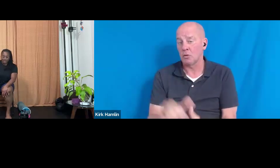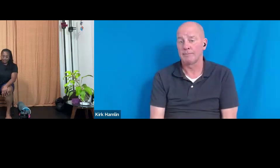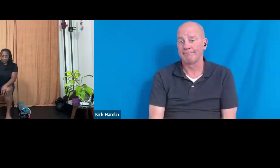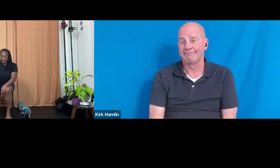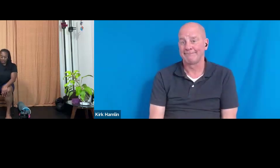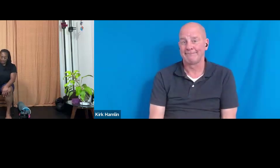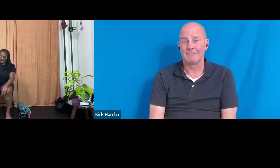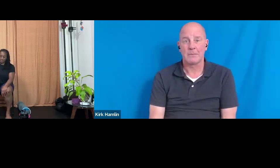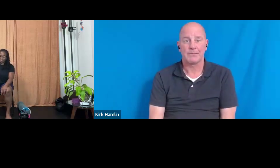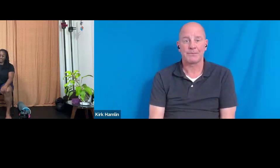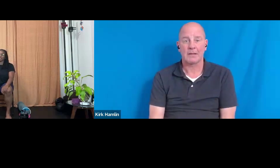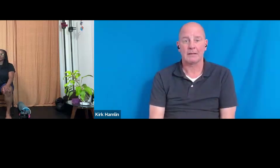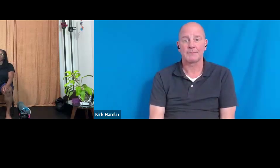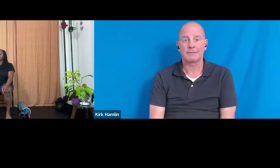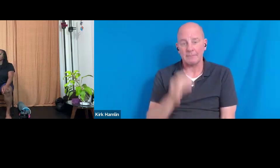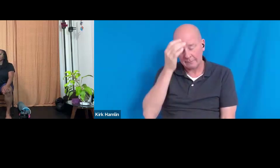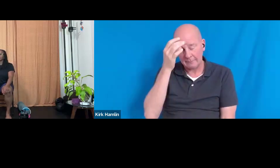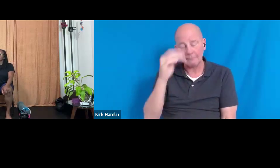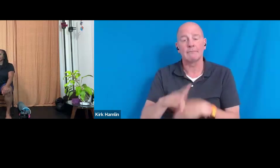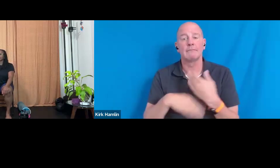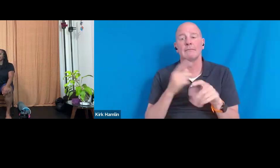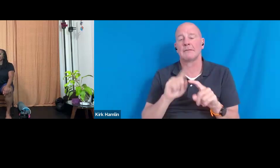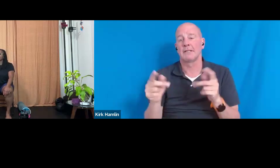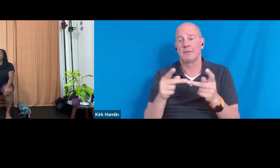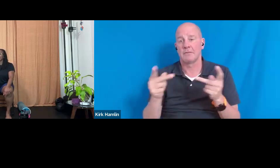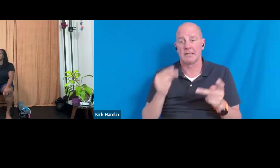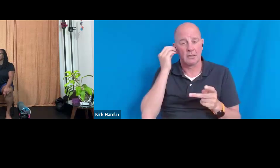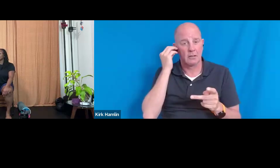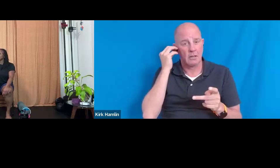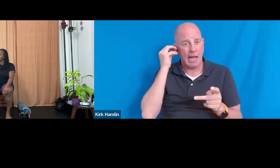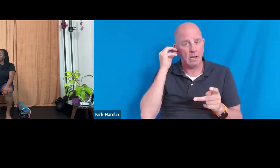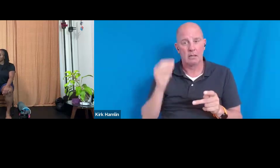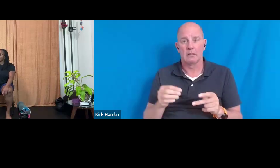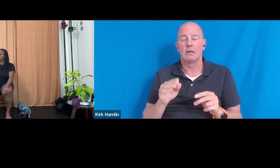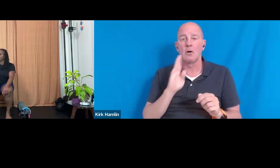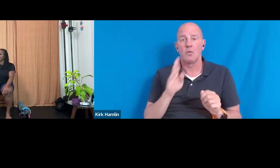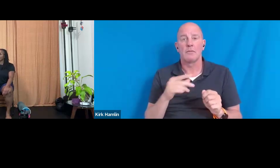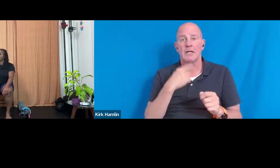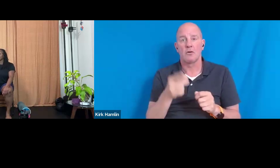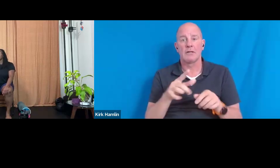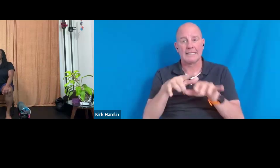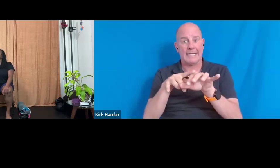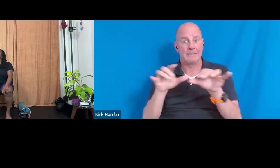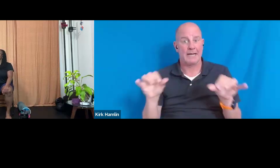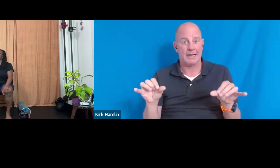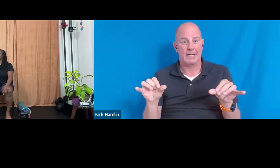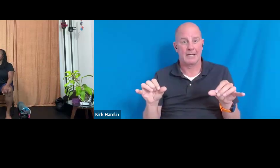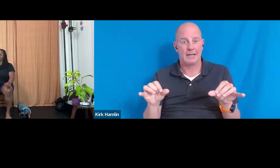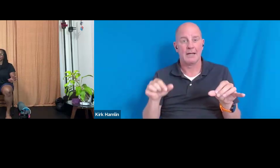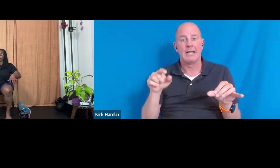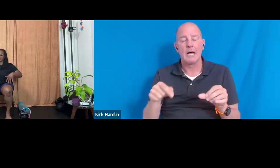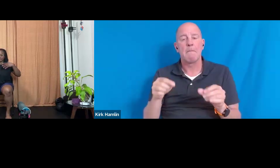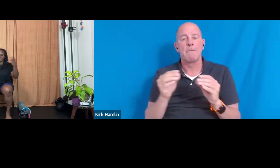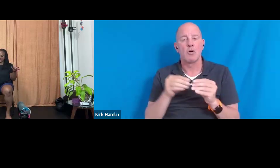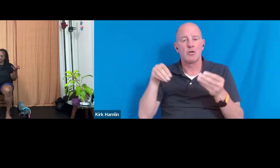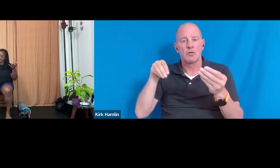So since all of these positions are going to be directed kind of at the same time, it'll work a little bit smoother if